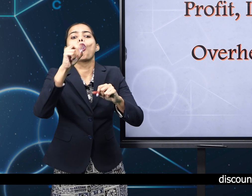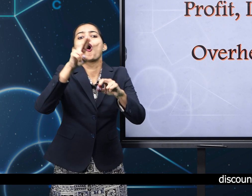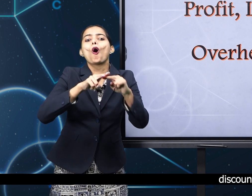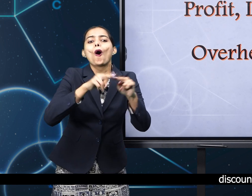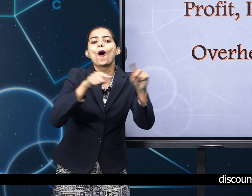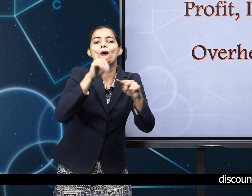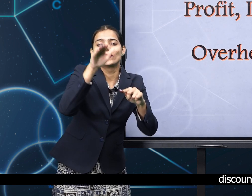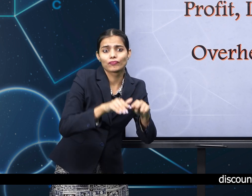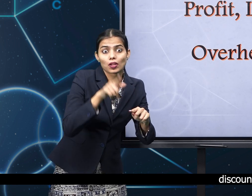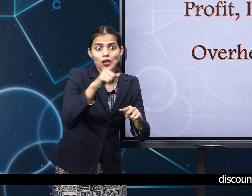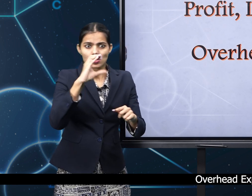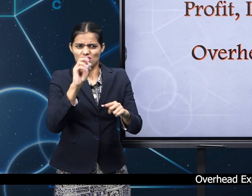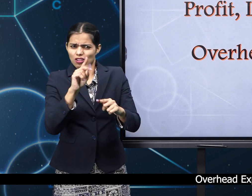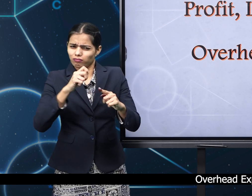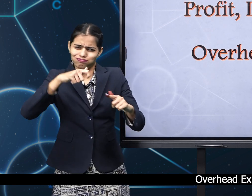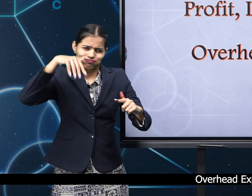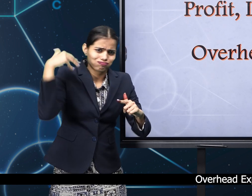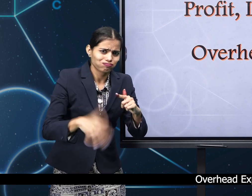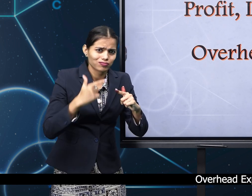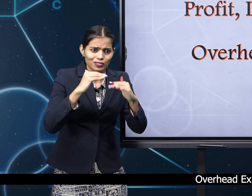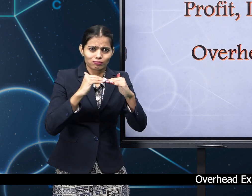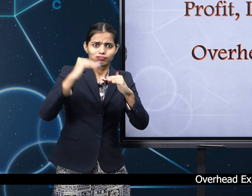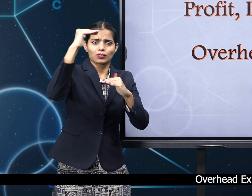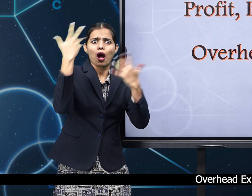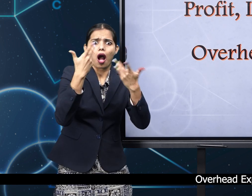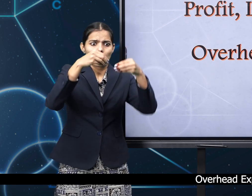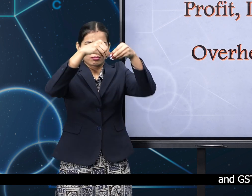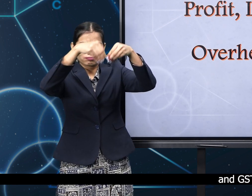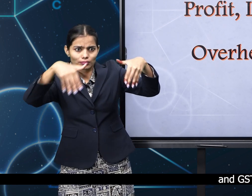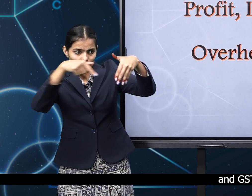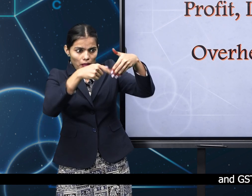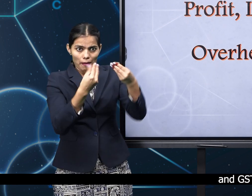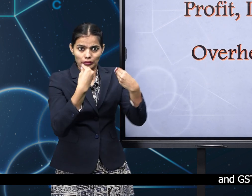overhead expenses and GST.